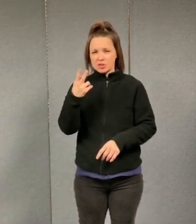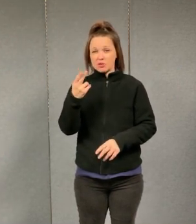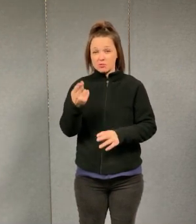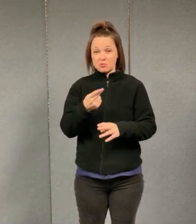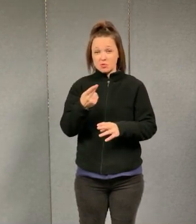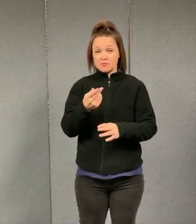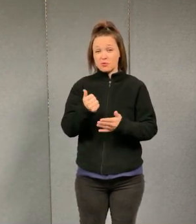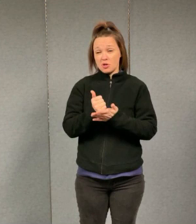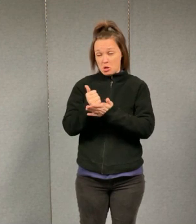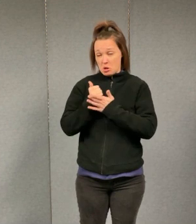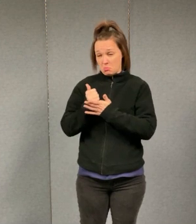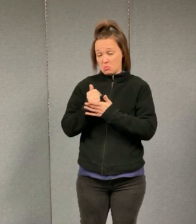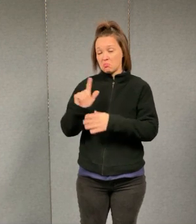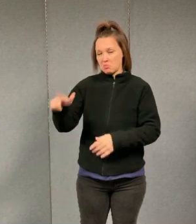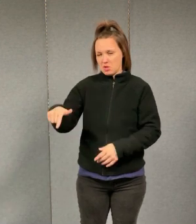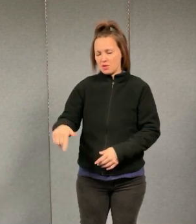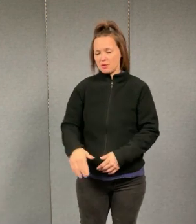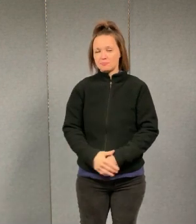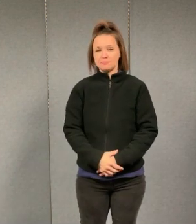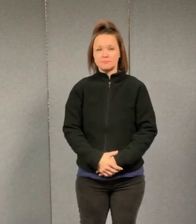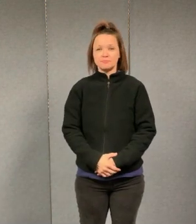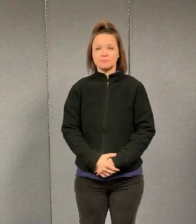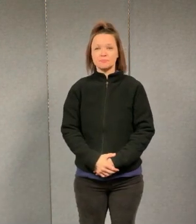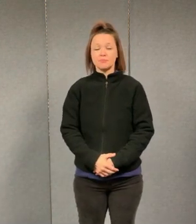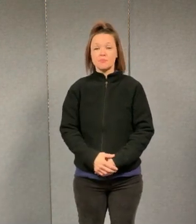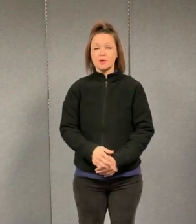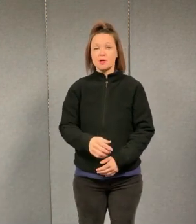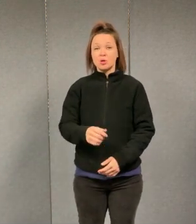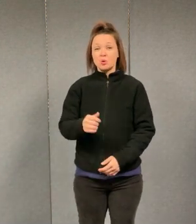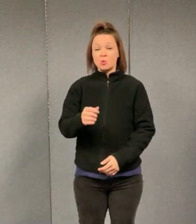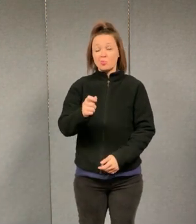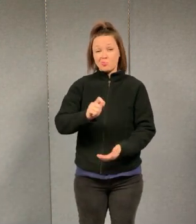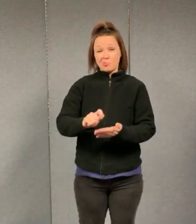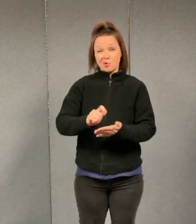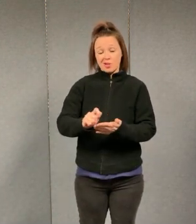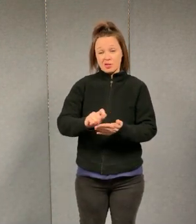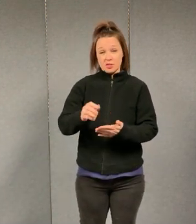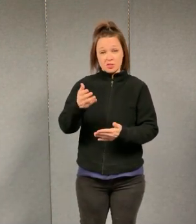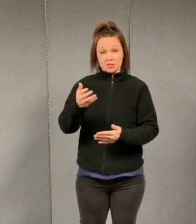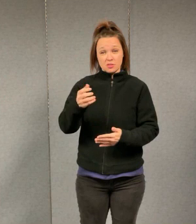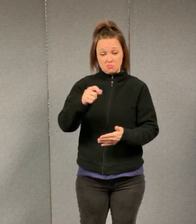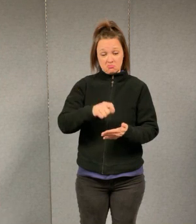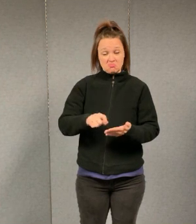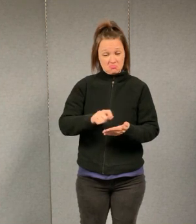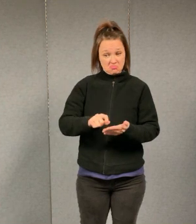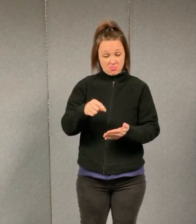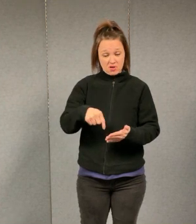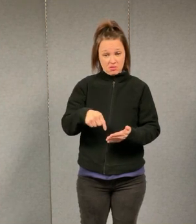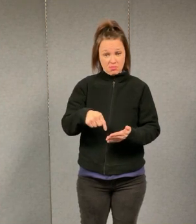Okay, now please write this down because we'll need this information at the end. The costs